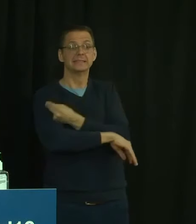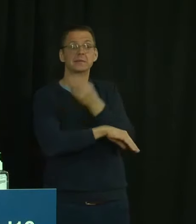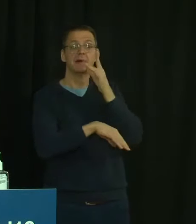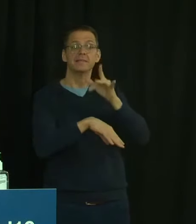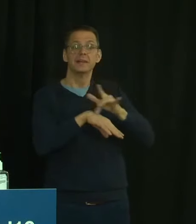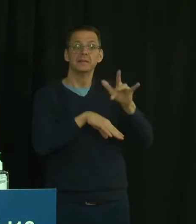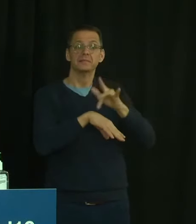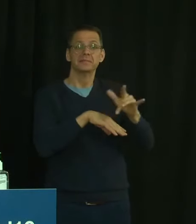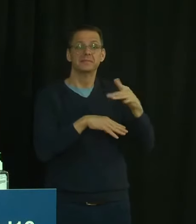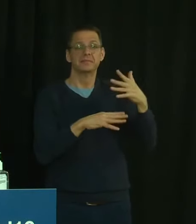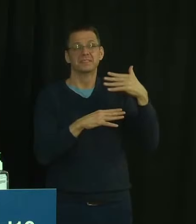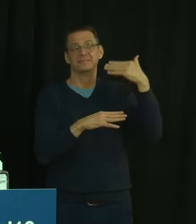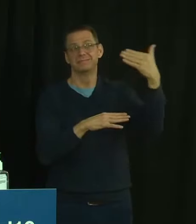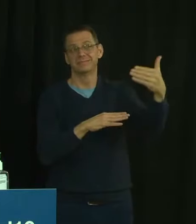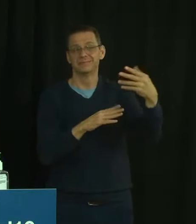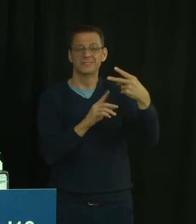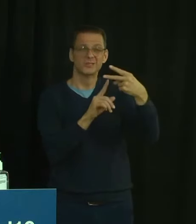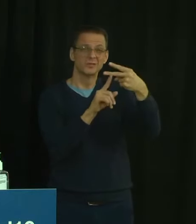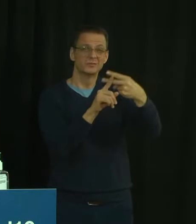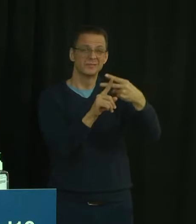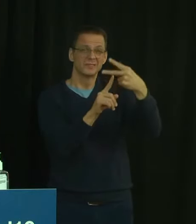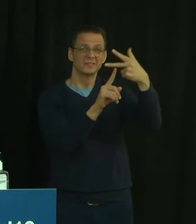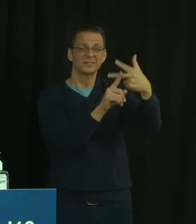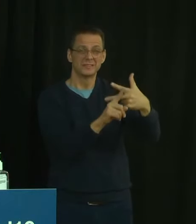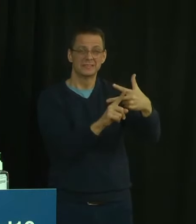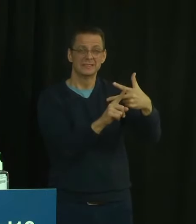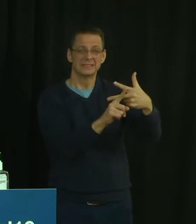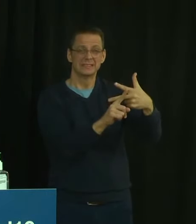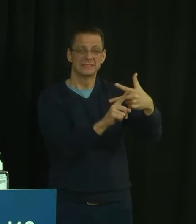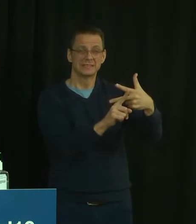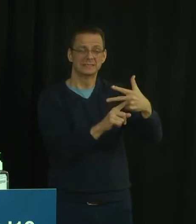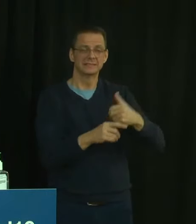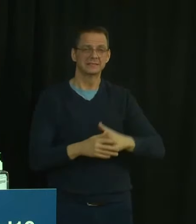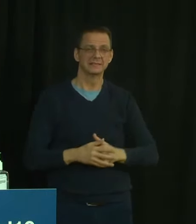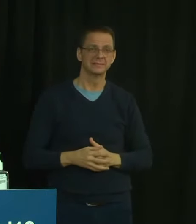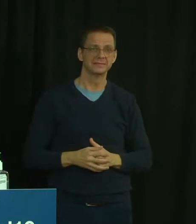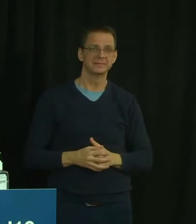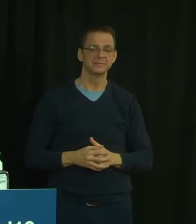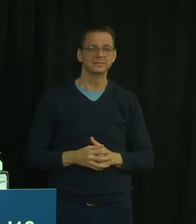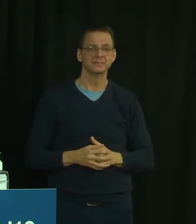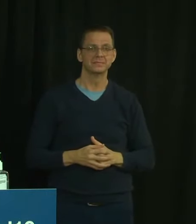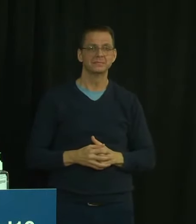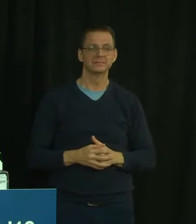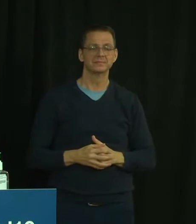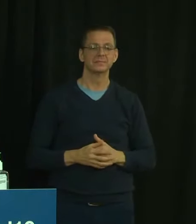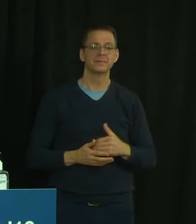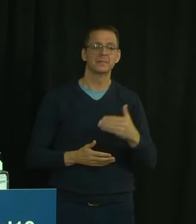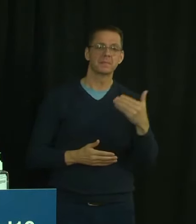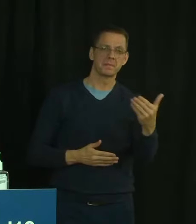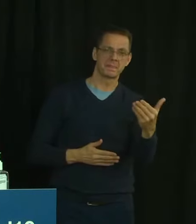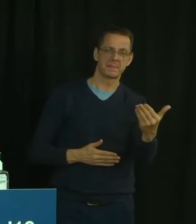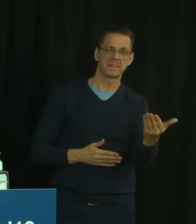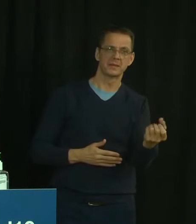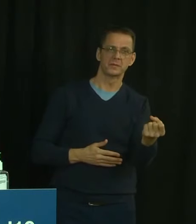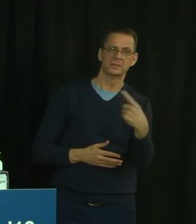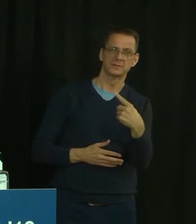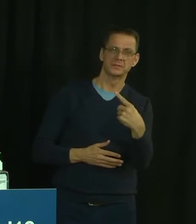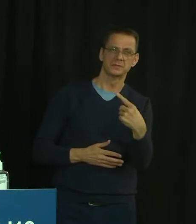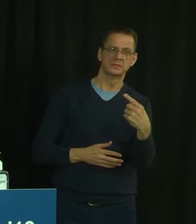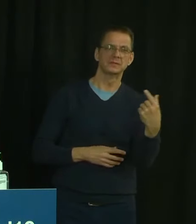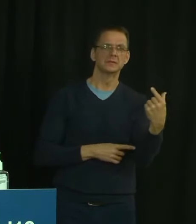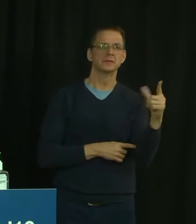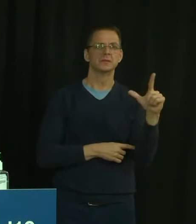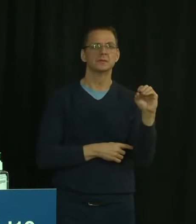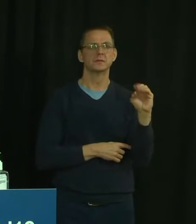more callers. Operator, could you put through the next one, please? Next is Julia Wong with Global News. Go